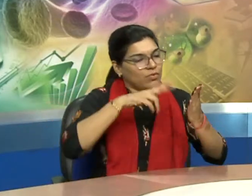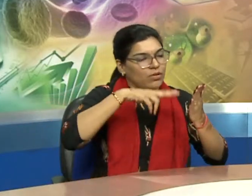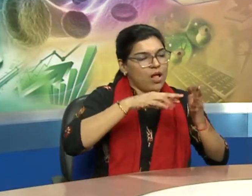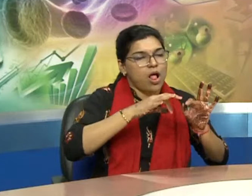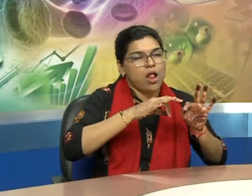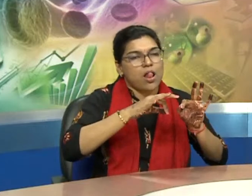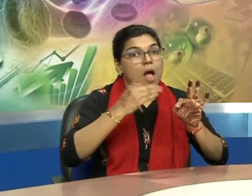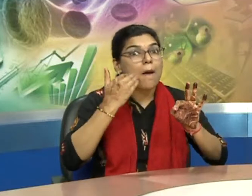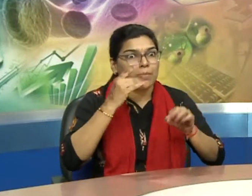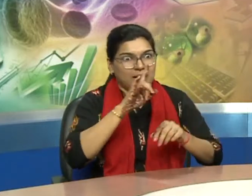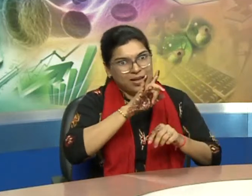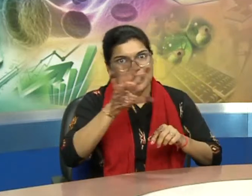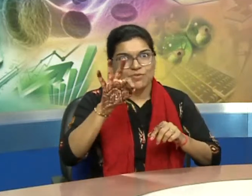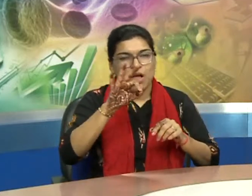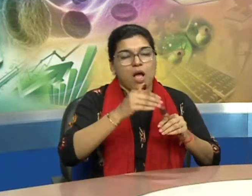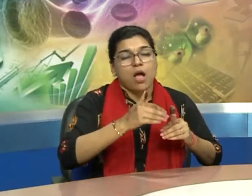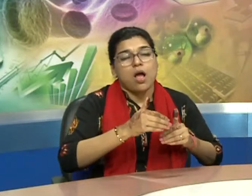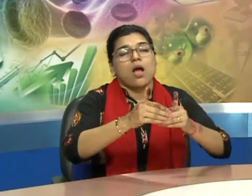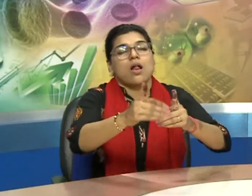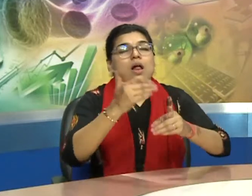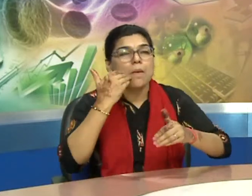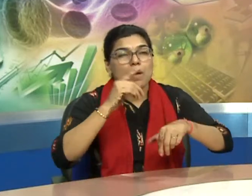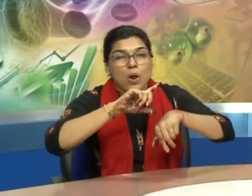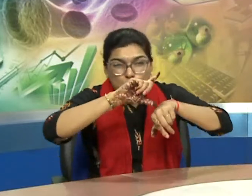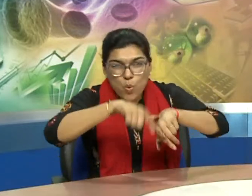included for the